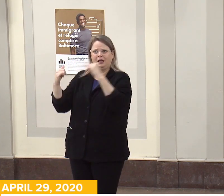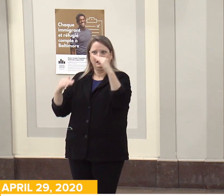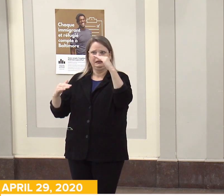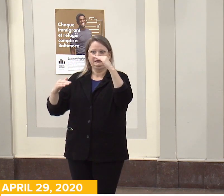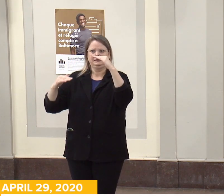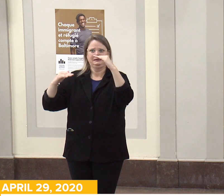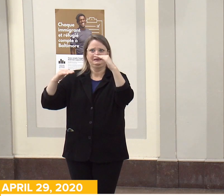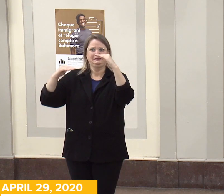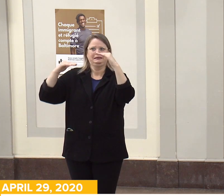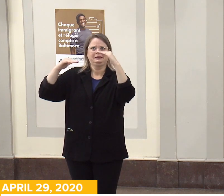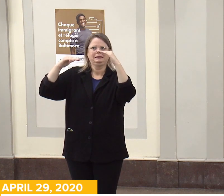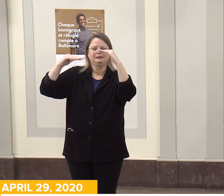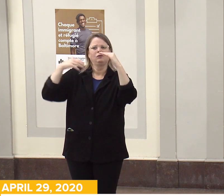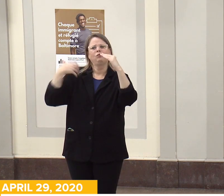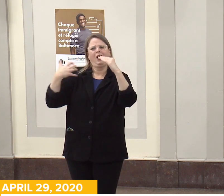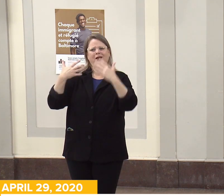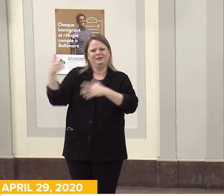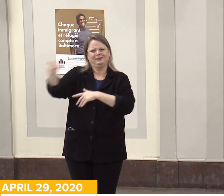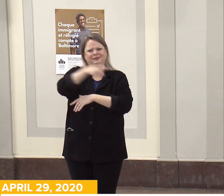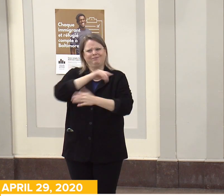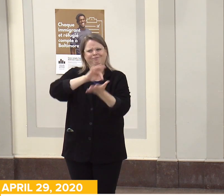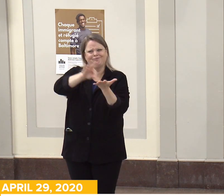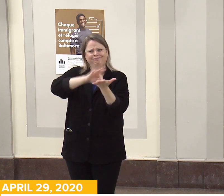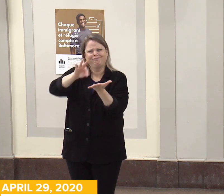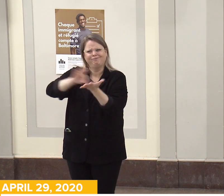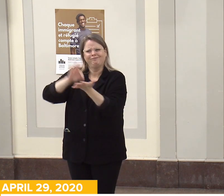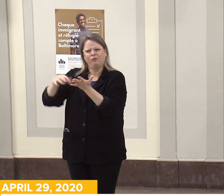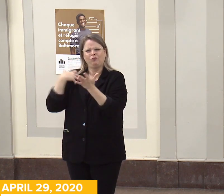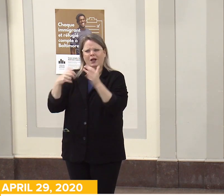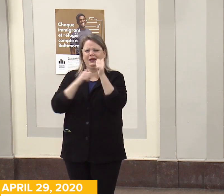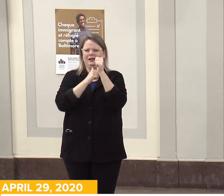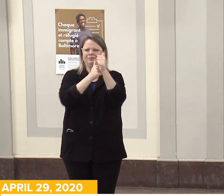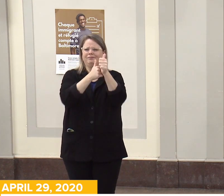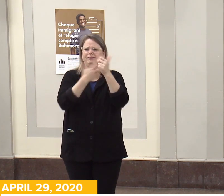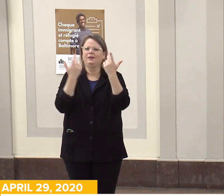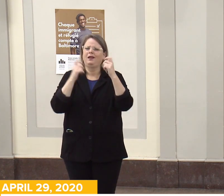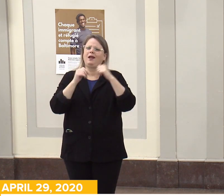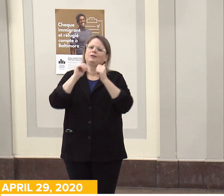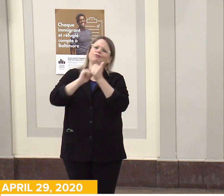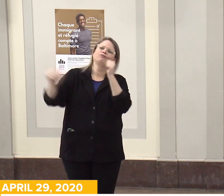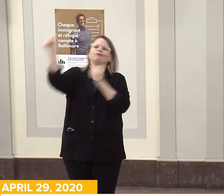focused to meet our goal of 73% household response.